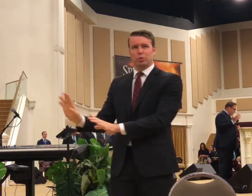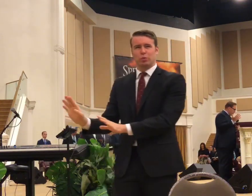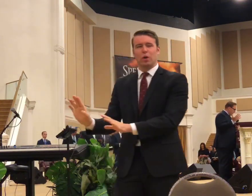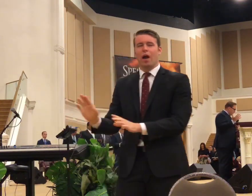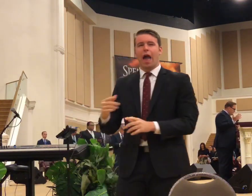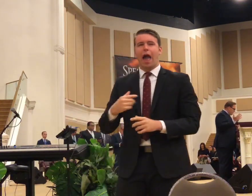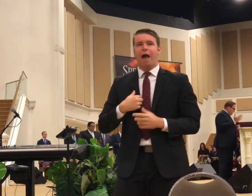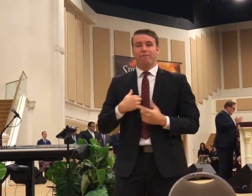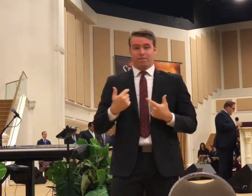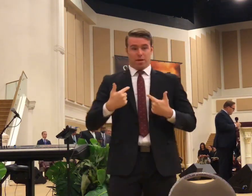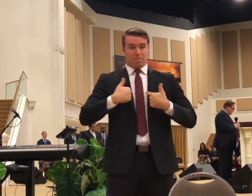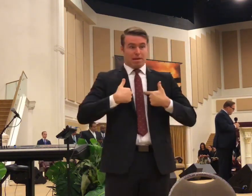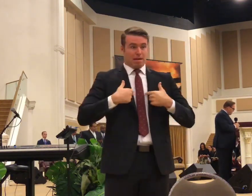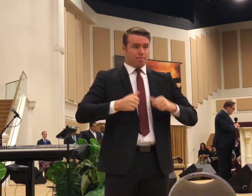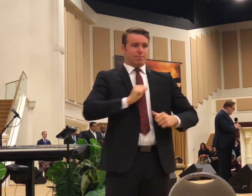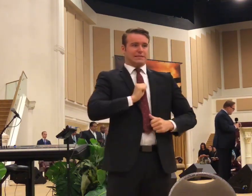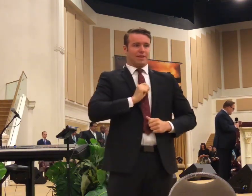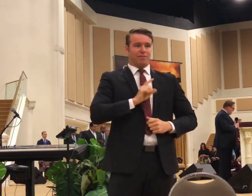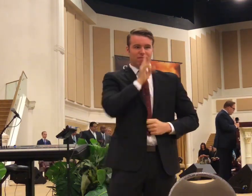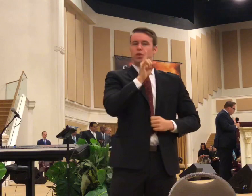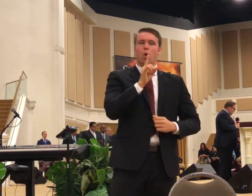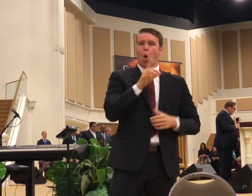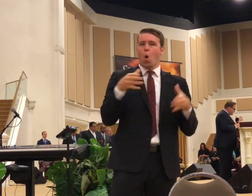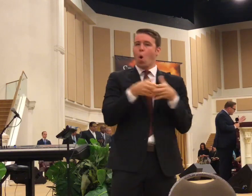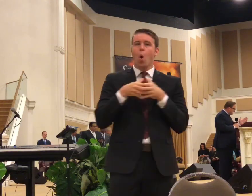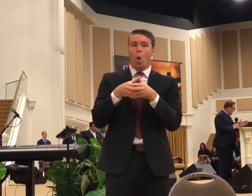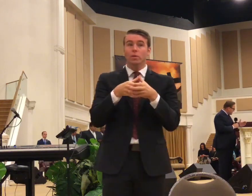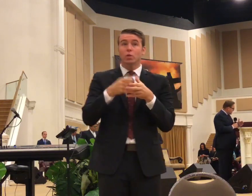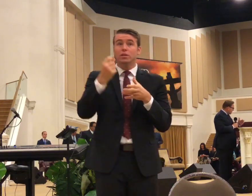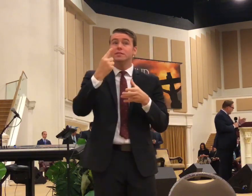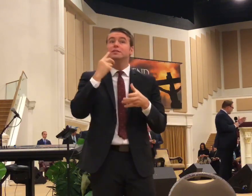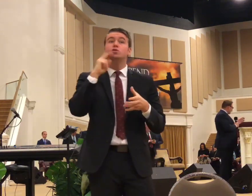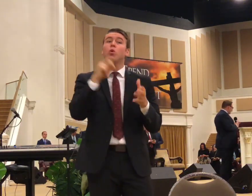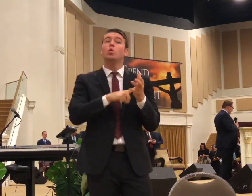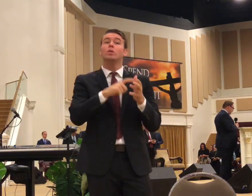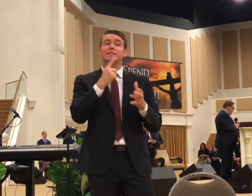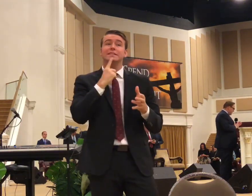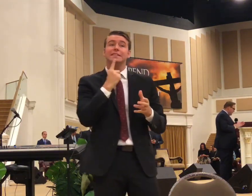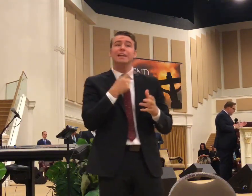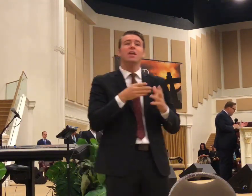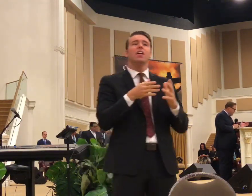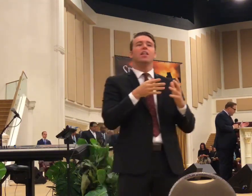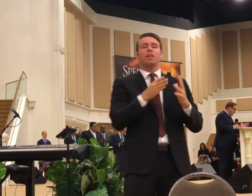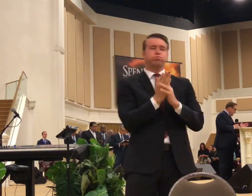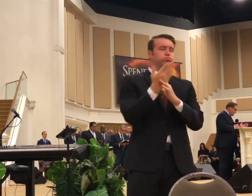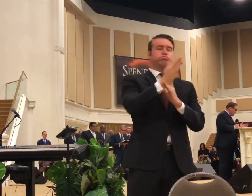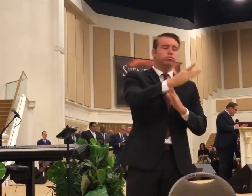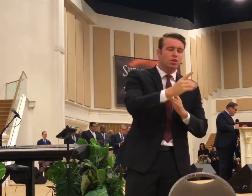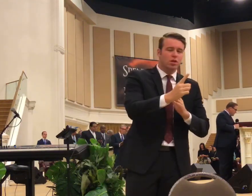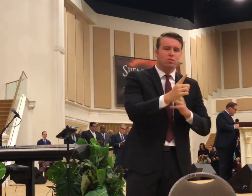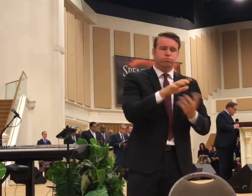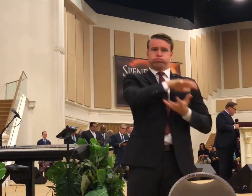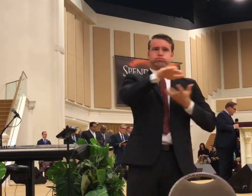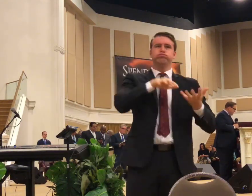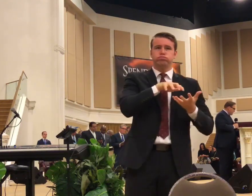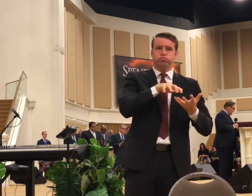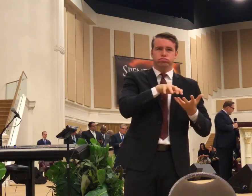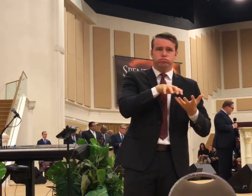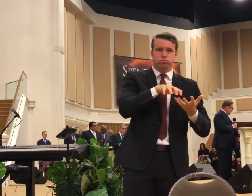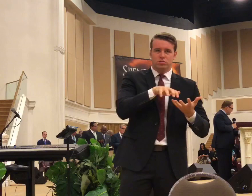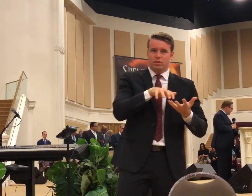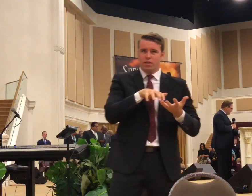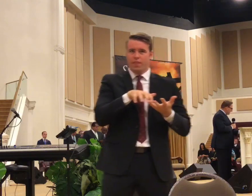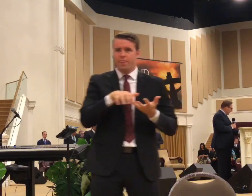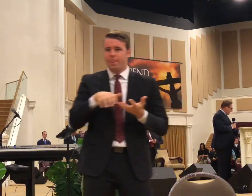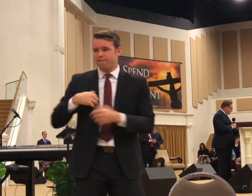fro, and then there are evidently winds of doctrine that can come and carry people away, and then